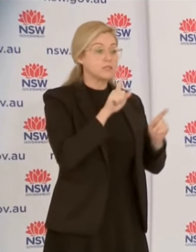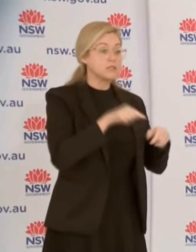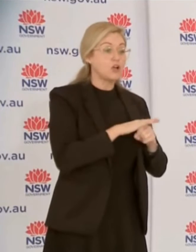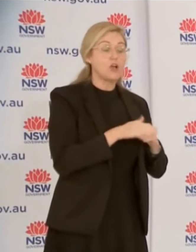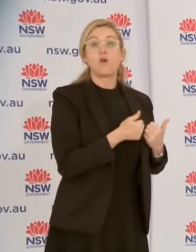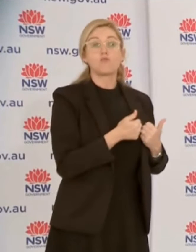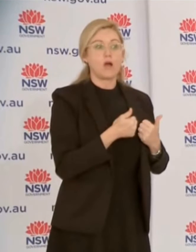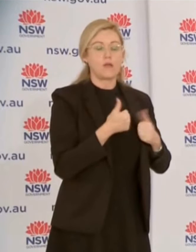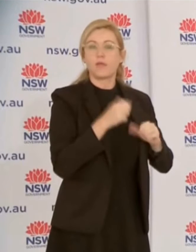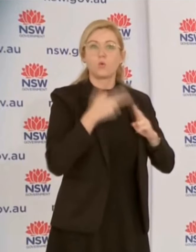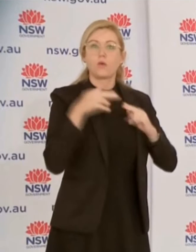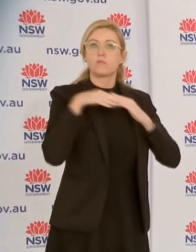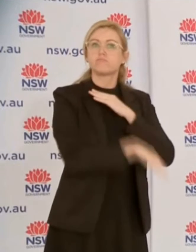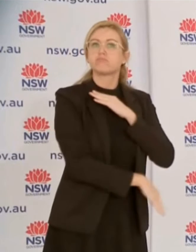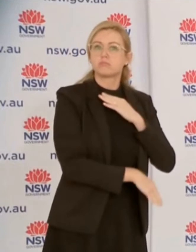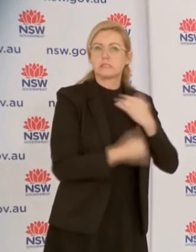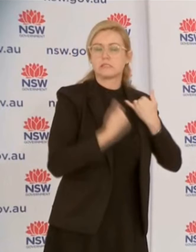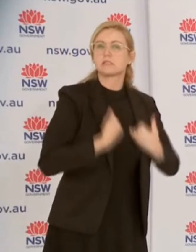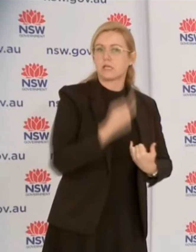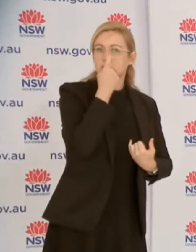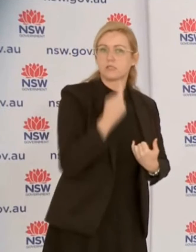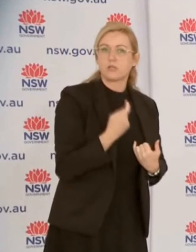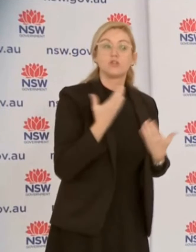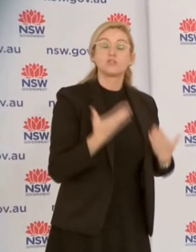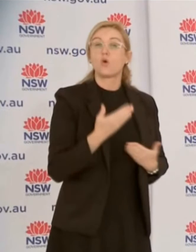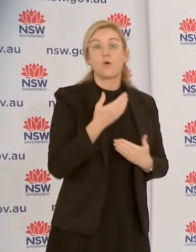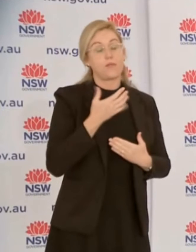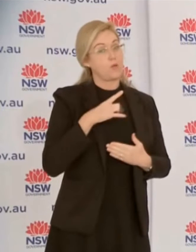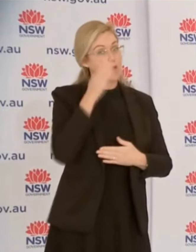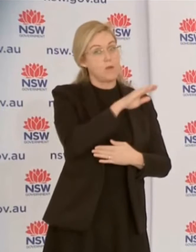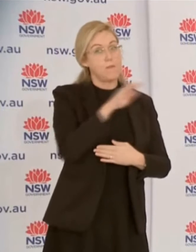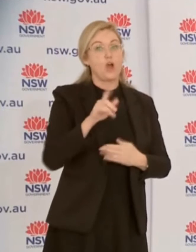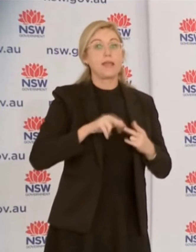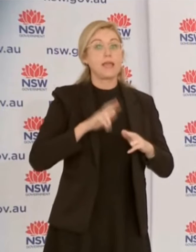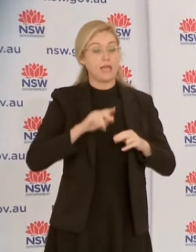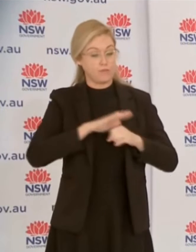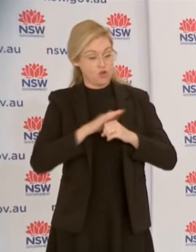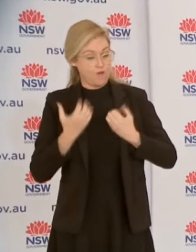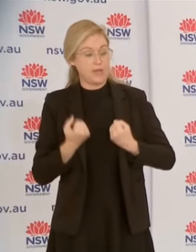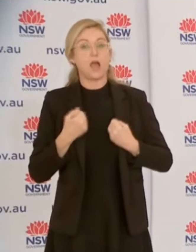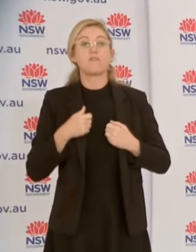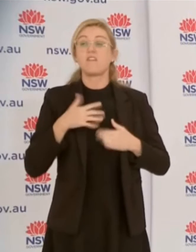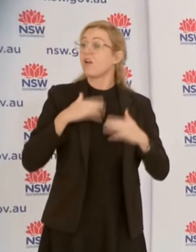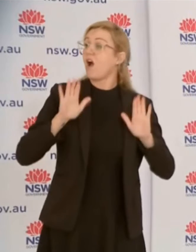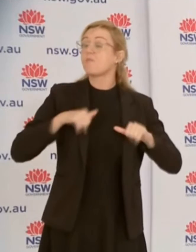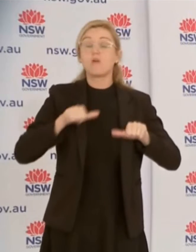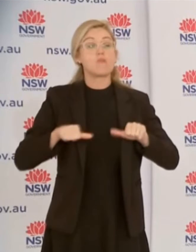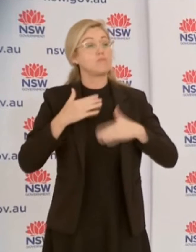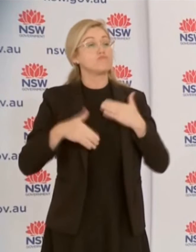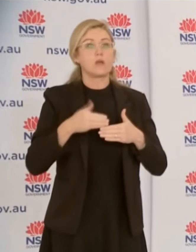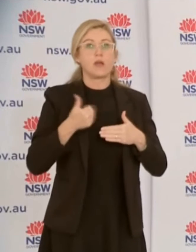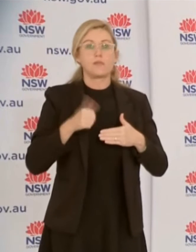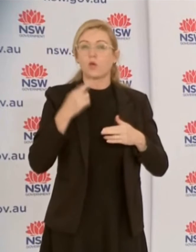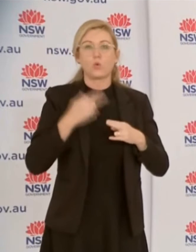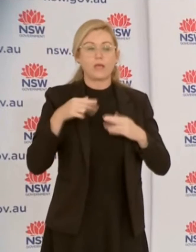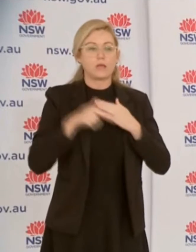think we've warned people before. Please, if your condition changes, do not hesitate in bringing it to the attention of your health